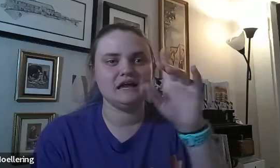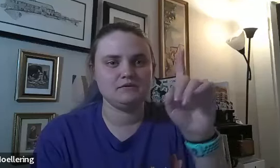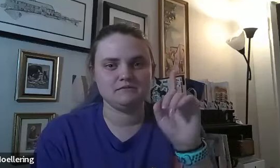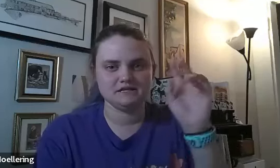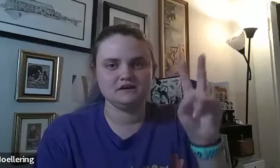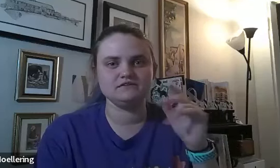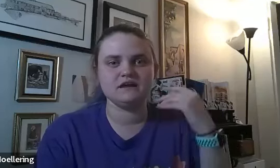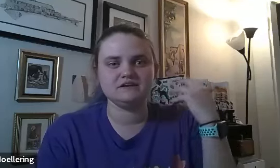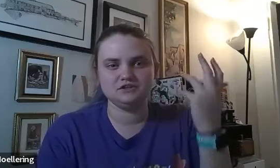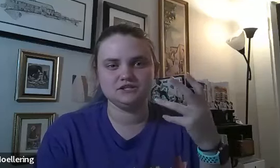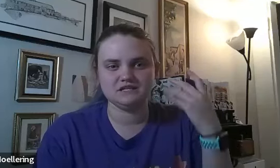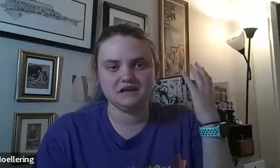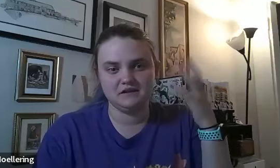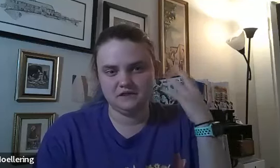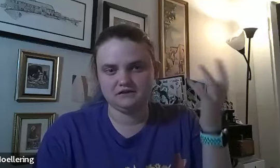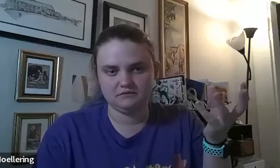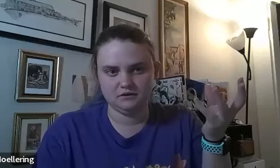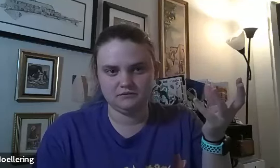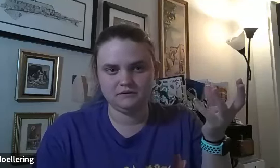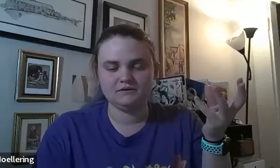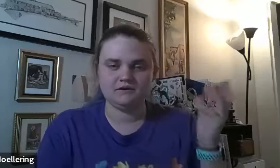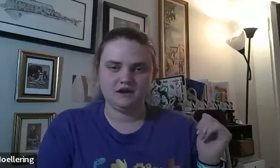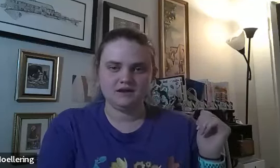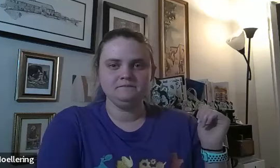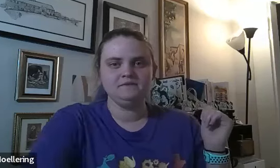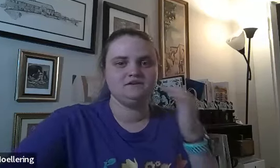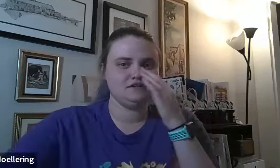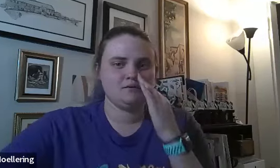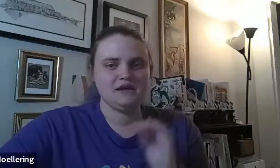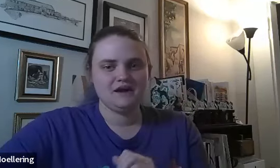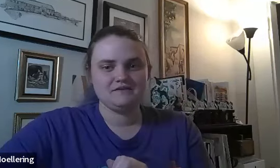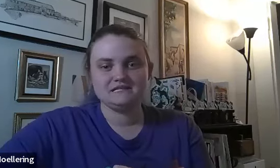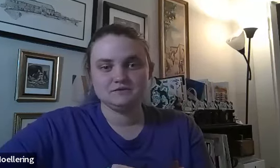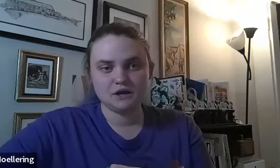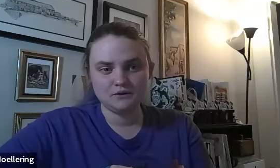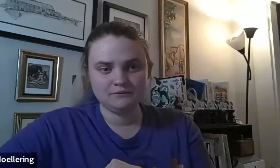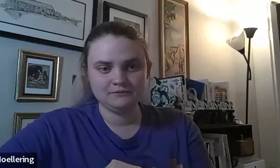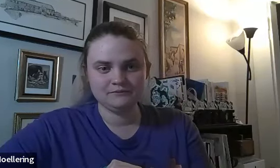delay with myself. So that gives you a chance to kind of think it through. Okay. So we have 0,